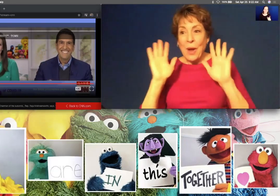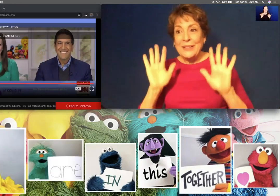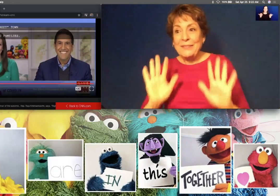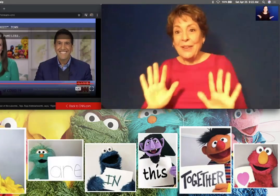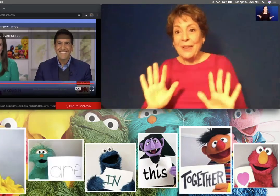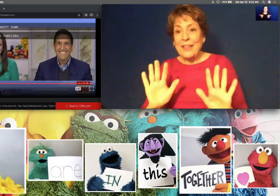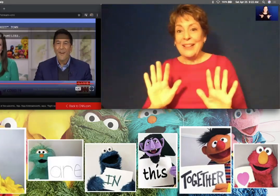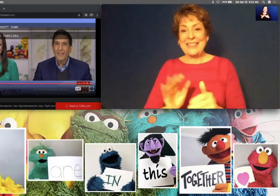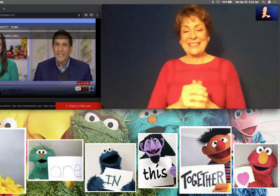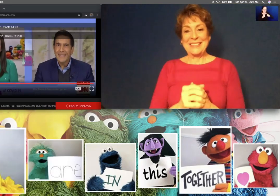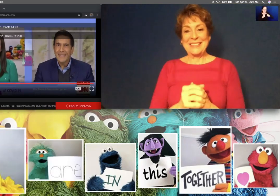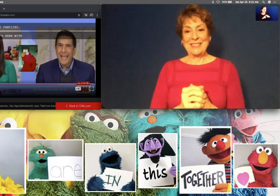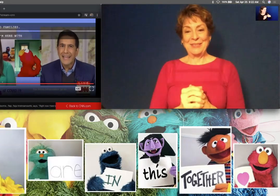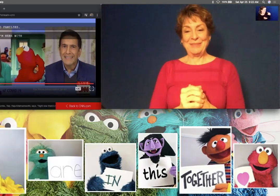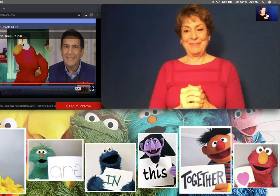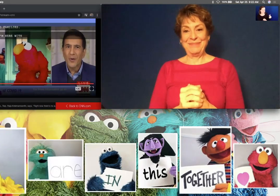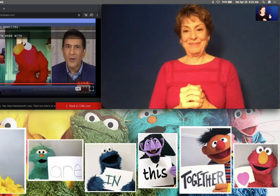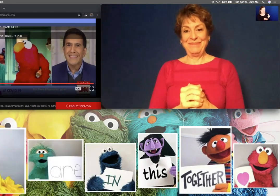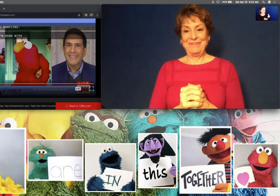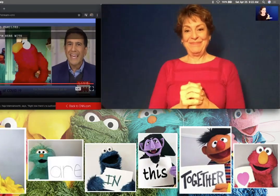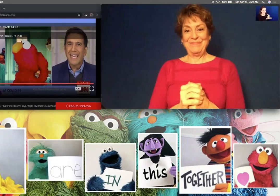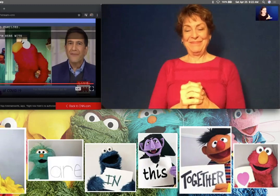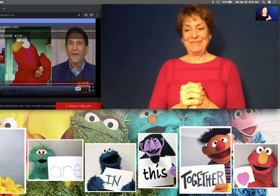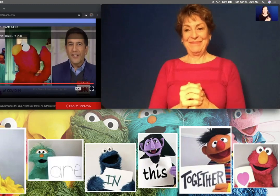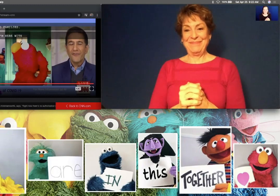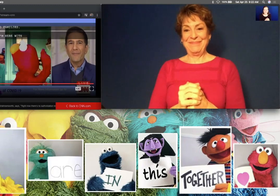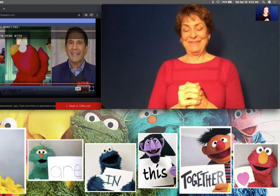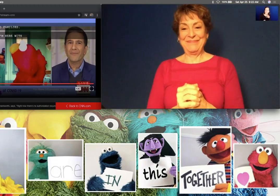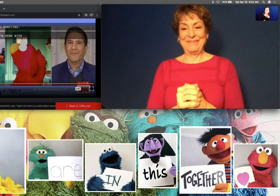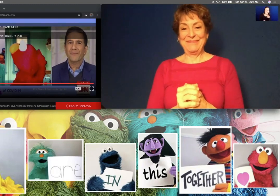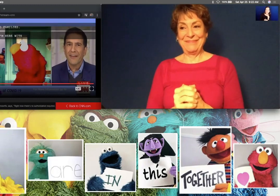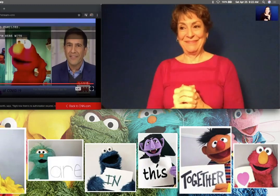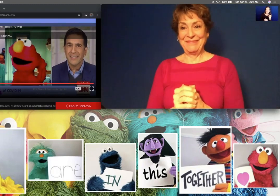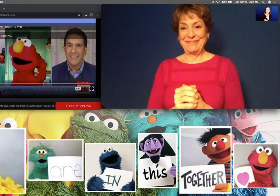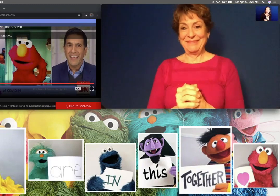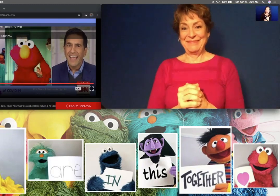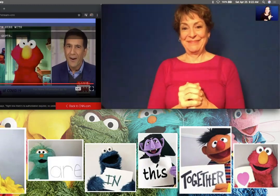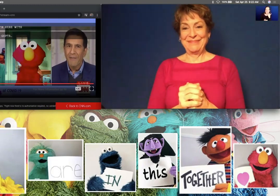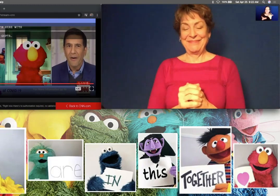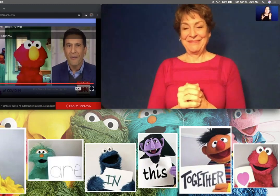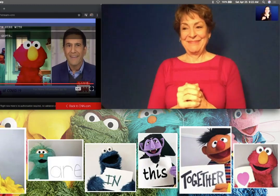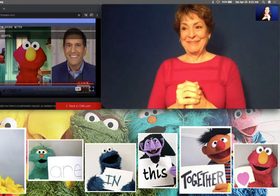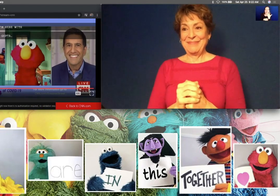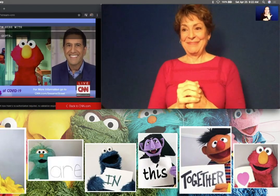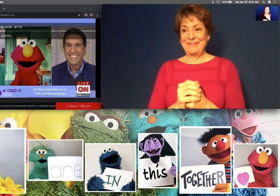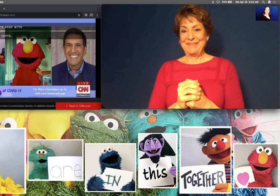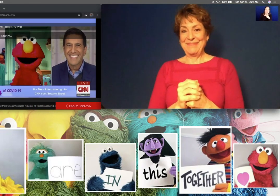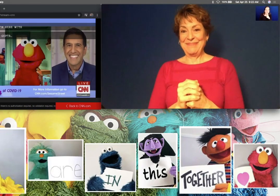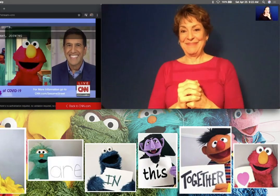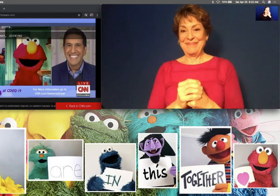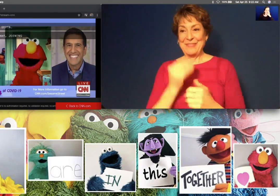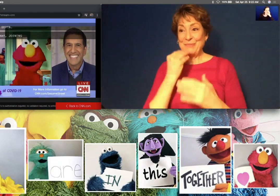Sanjay Gupta. Oh, and look at that. Joining us again, fresh from eating his breakfast, Elmo.